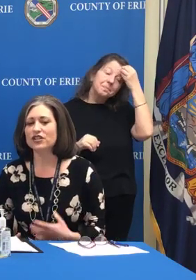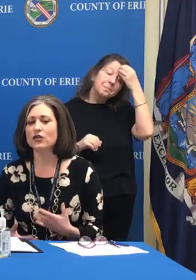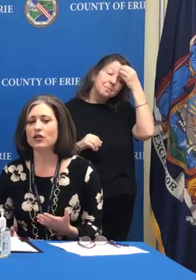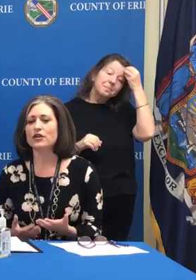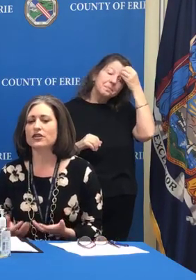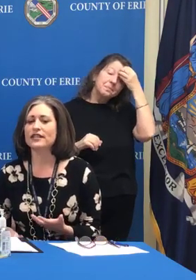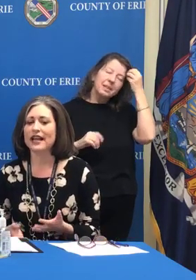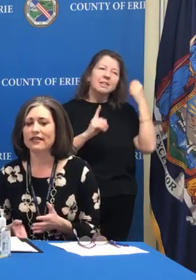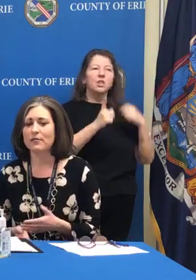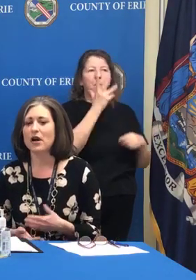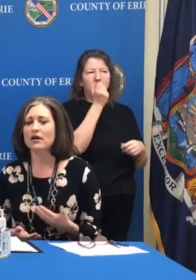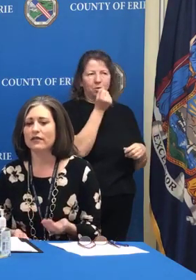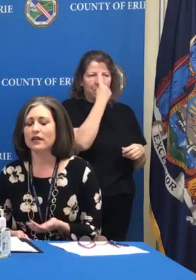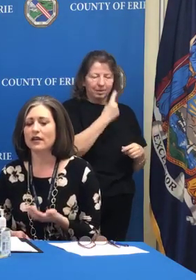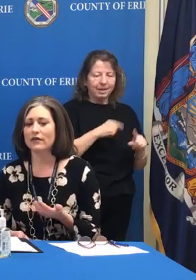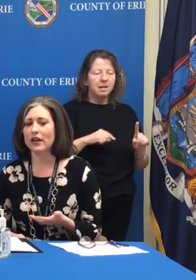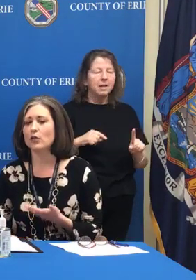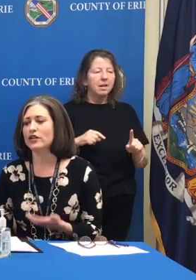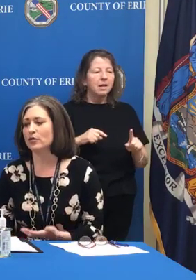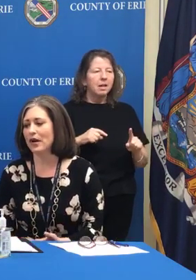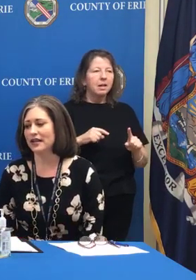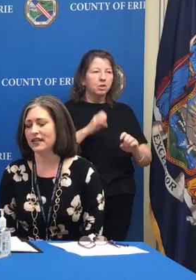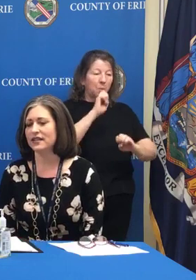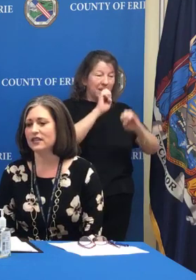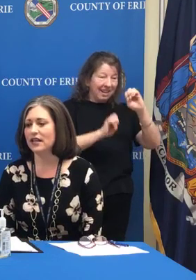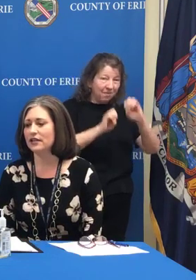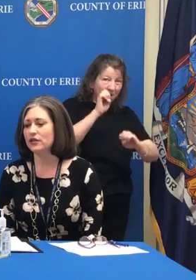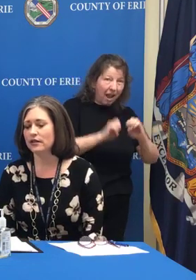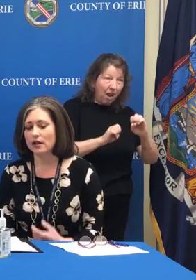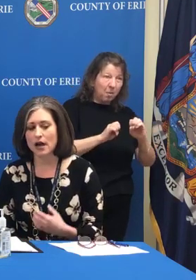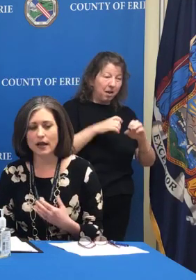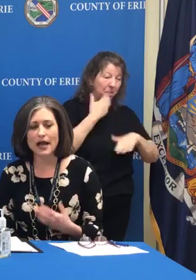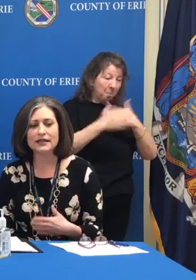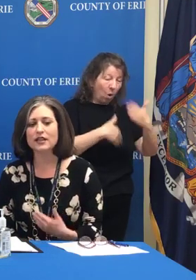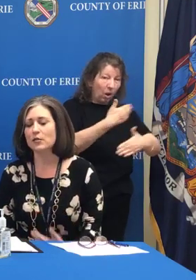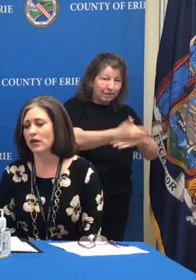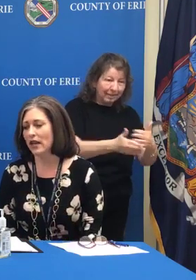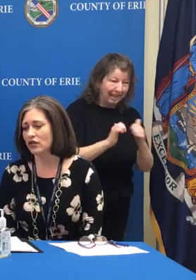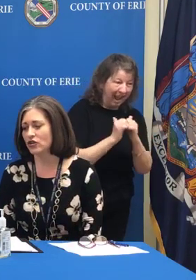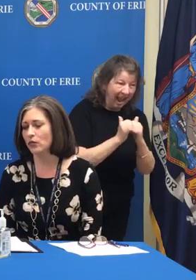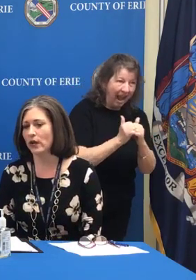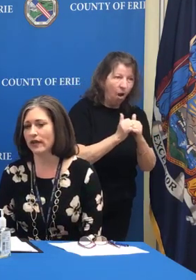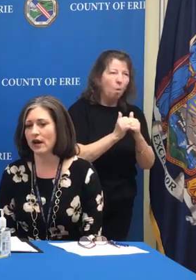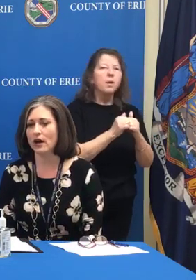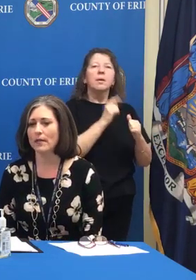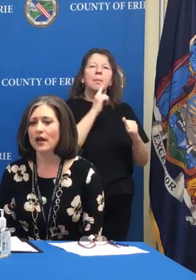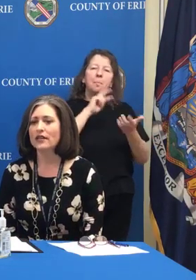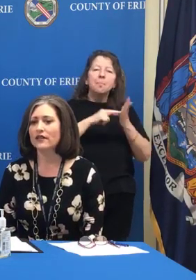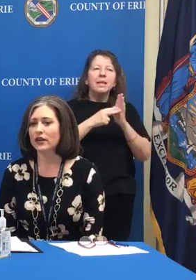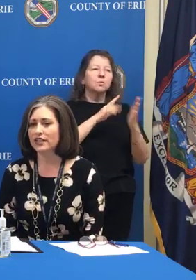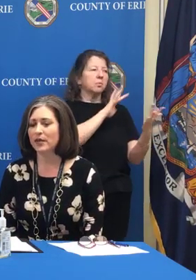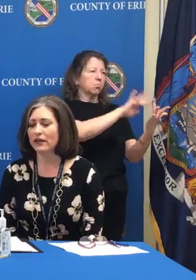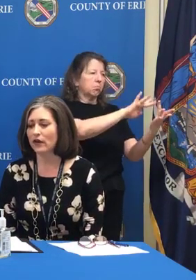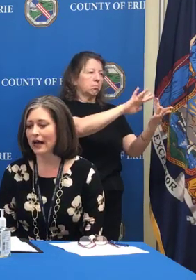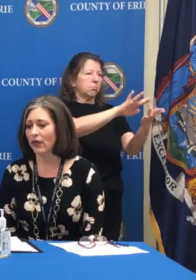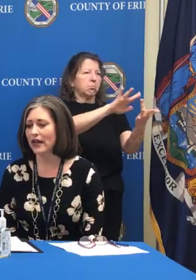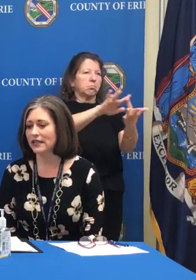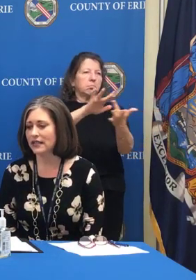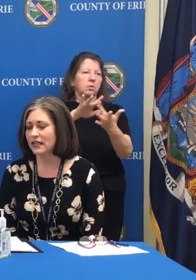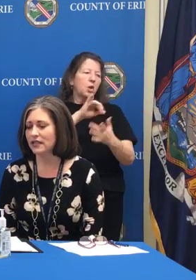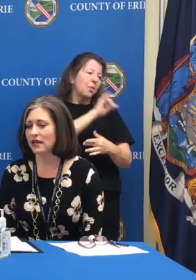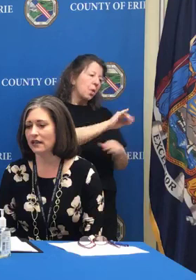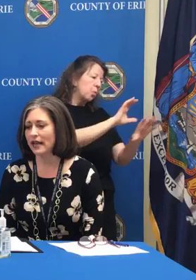So just so you understand that part of the evaluation process is constant communication with the various behavioral